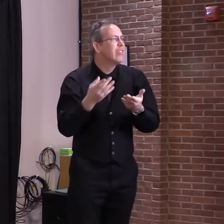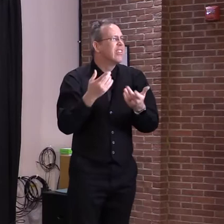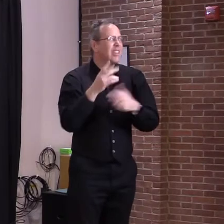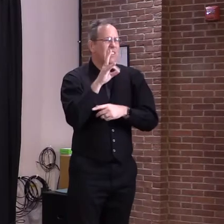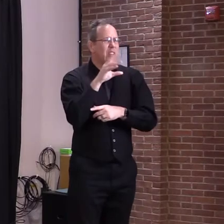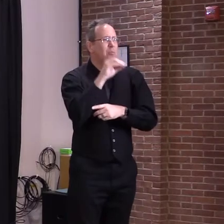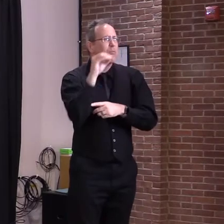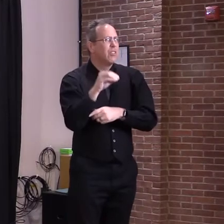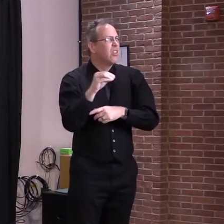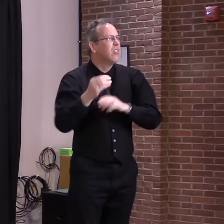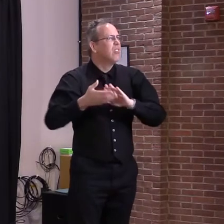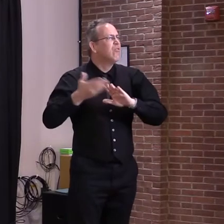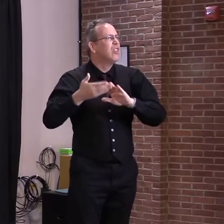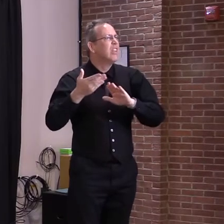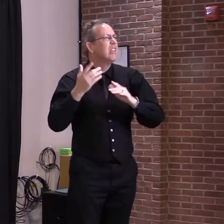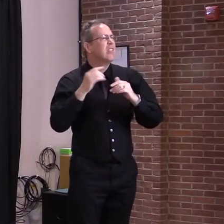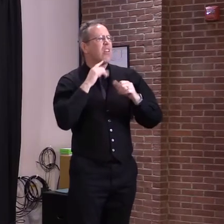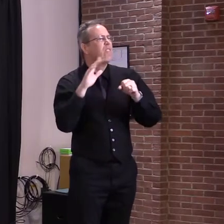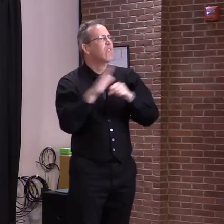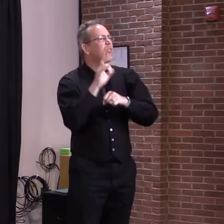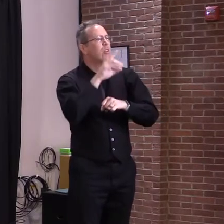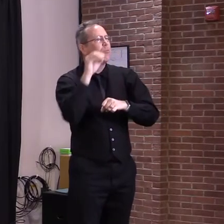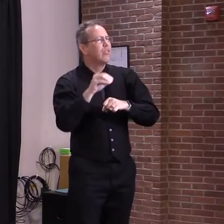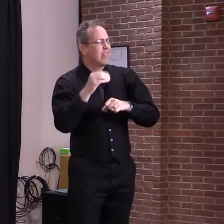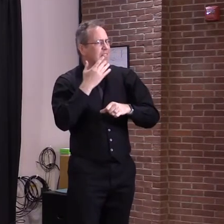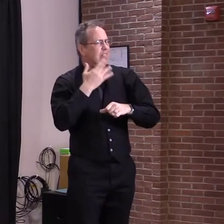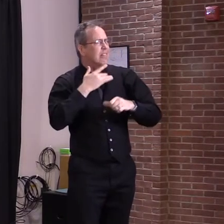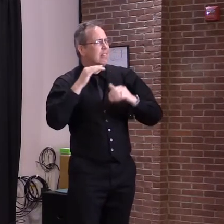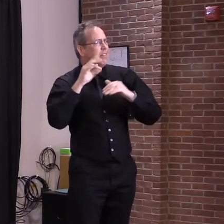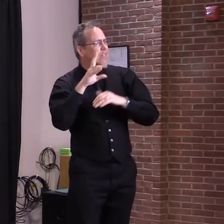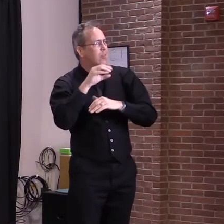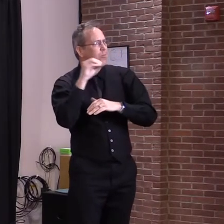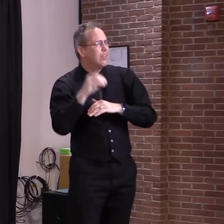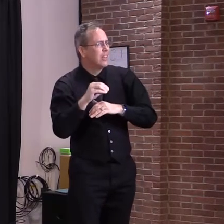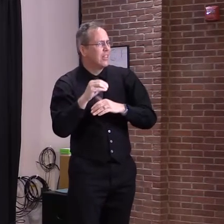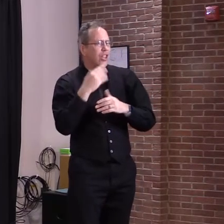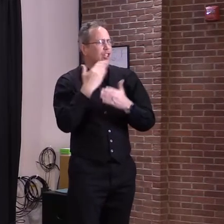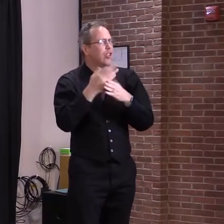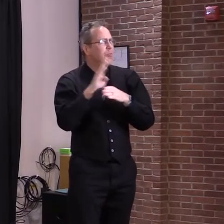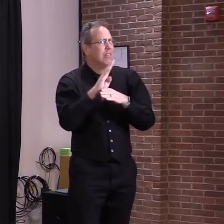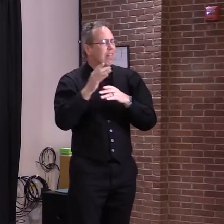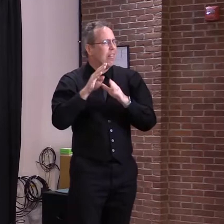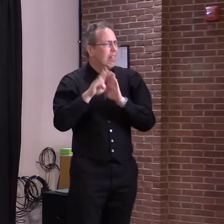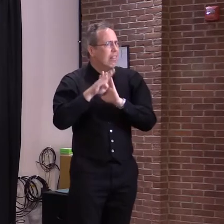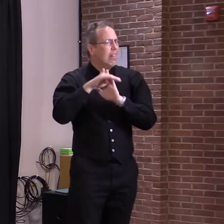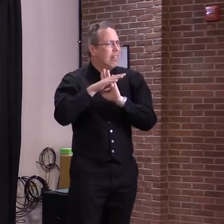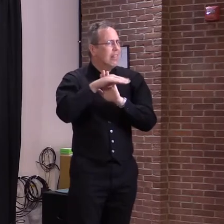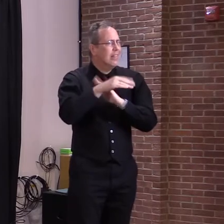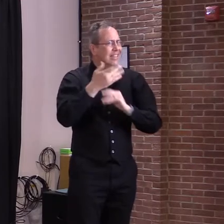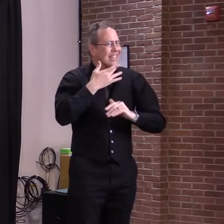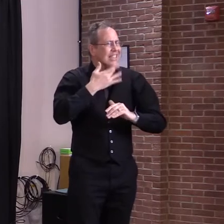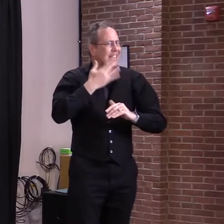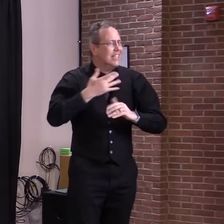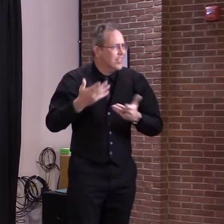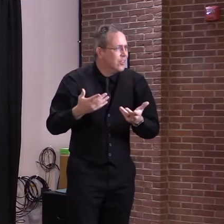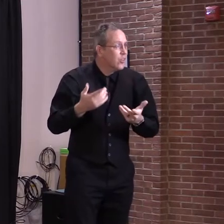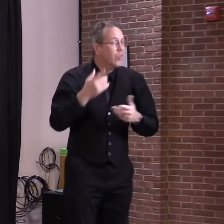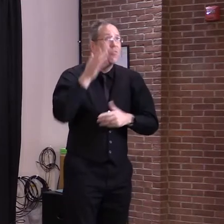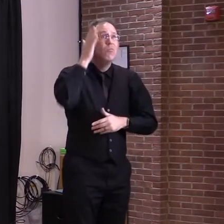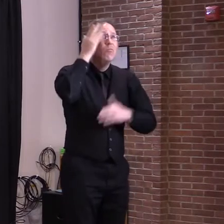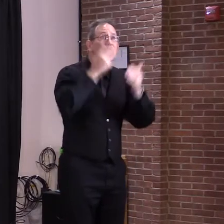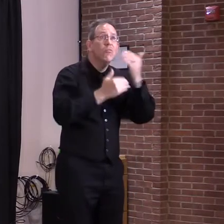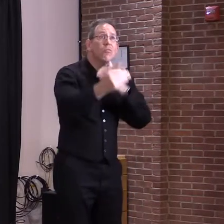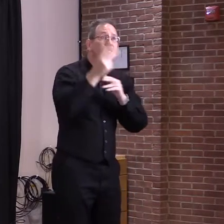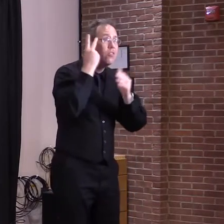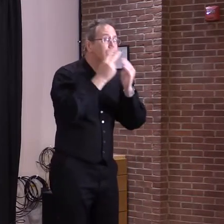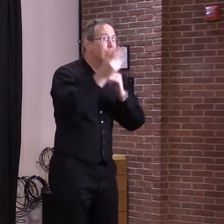75% capacity. That does not a good business make, nor does it speak well for the, you know, future of the prosperity of the economy.